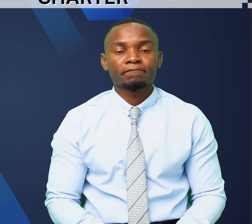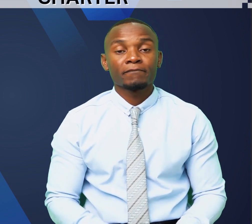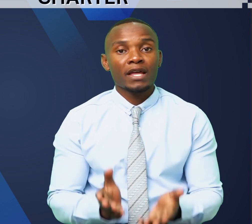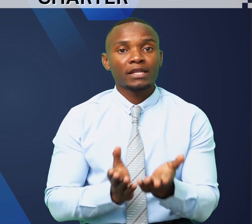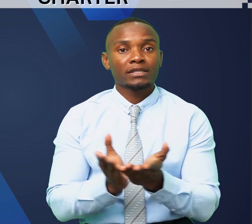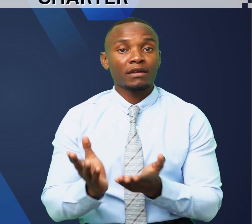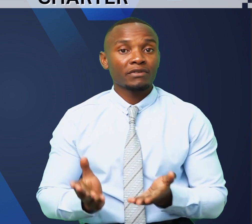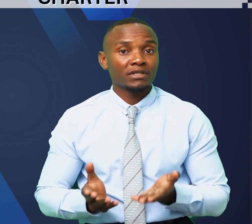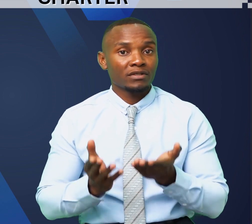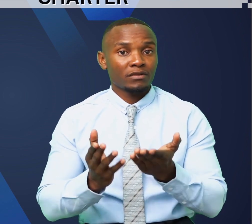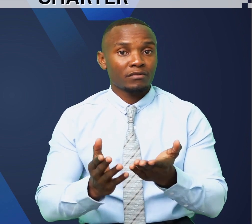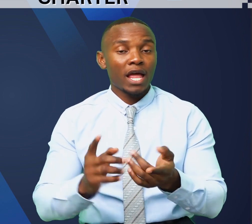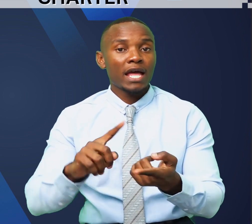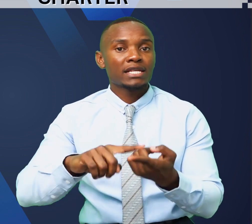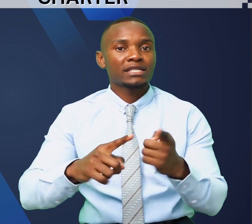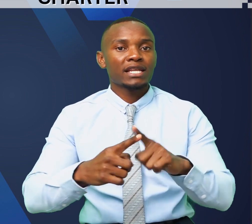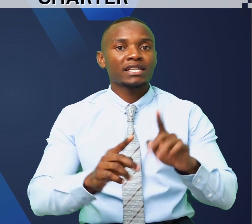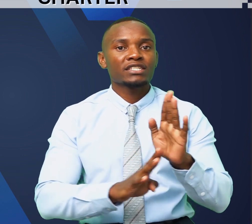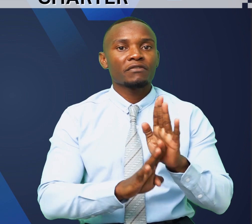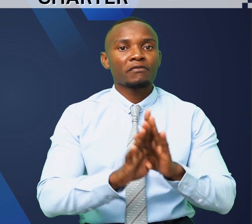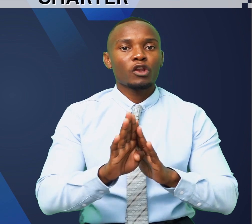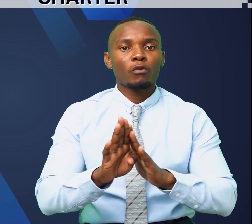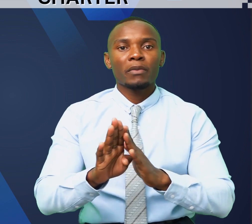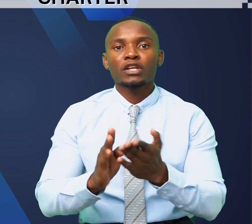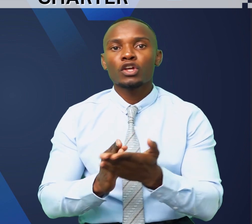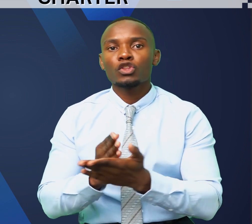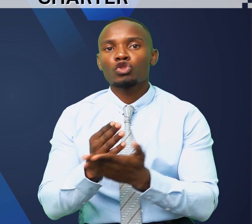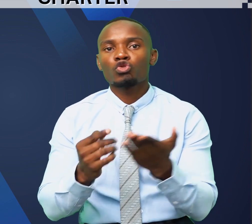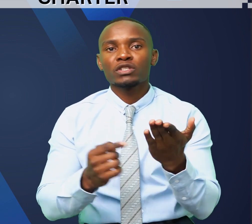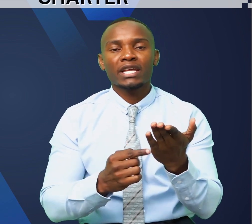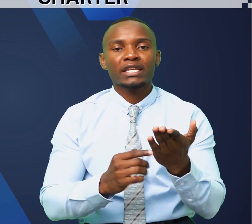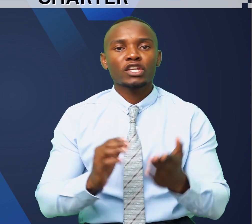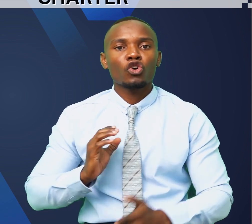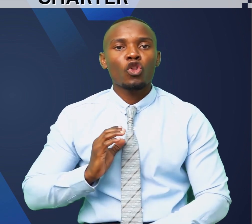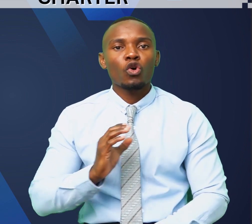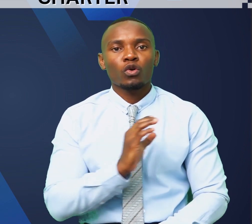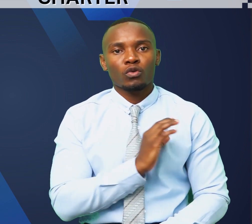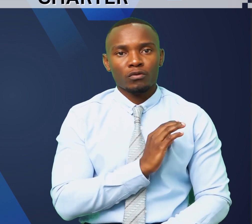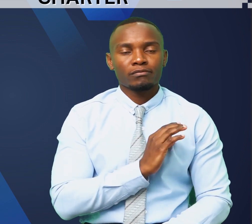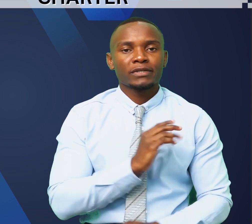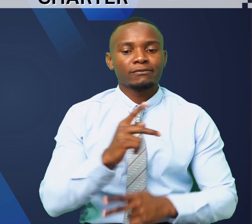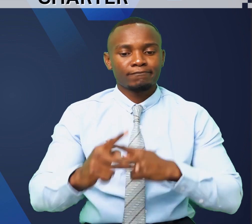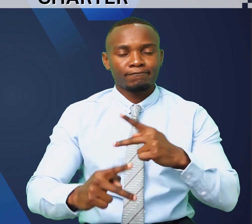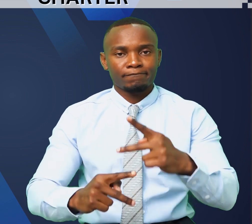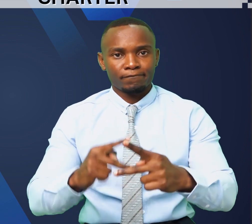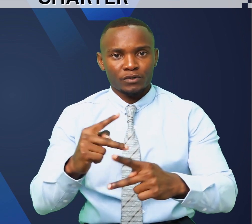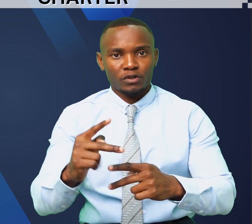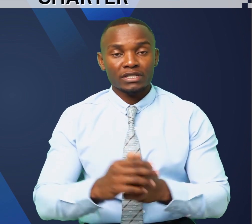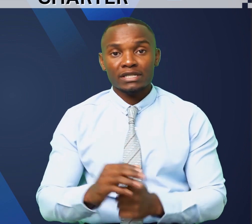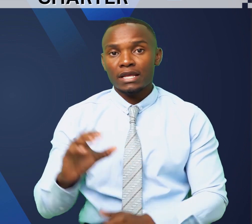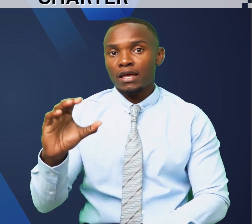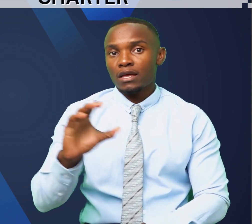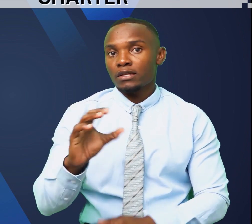Service rendered, standards development through technical committee process. Customer